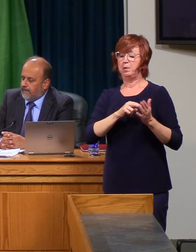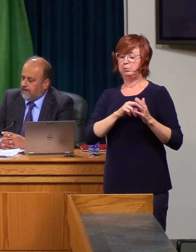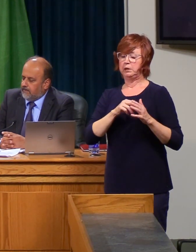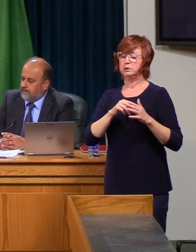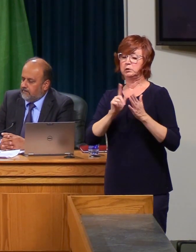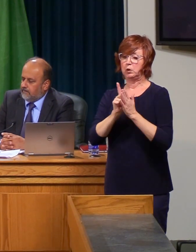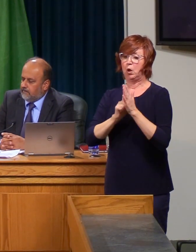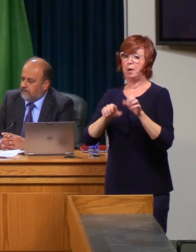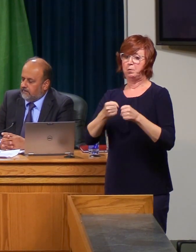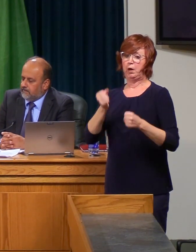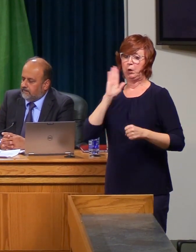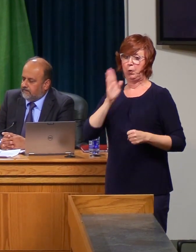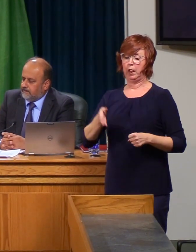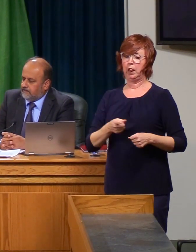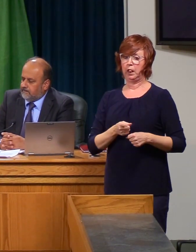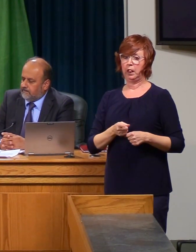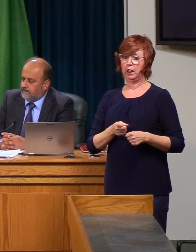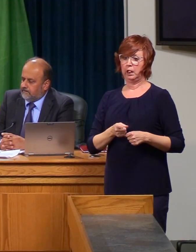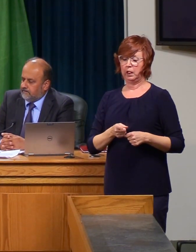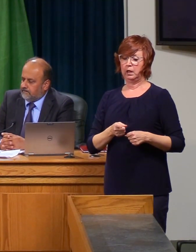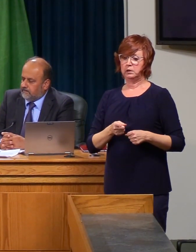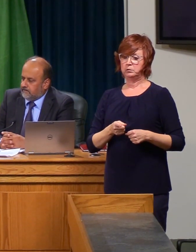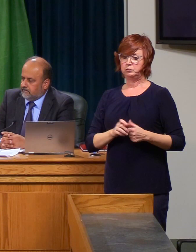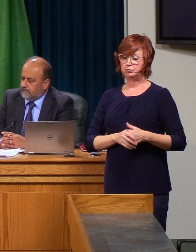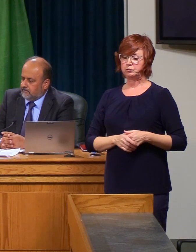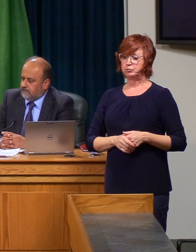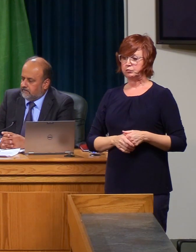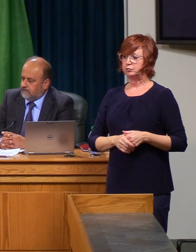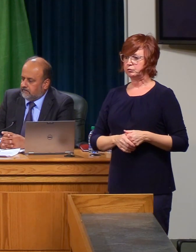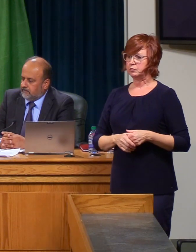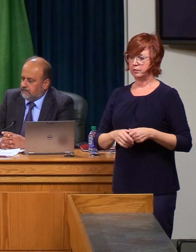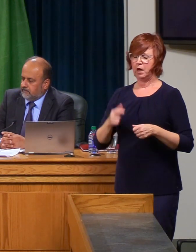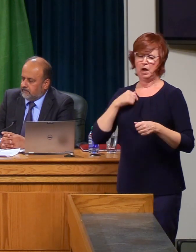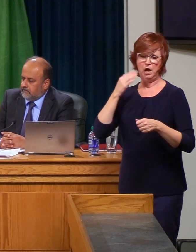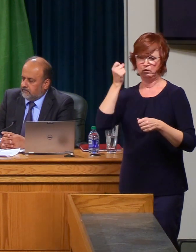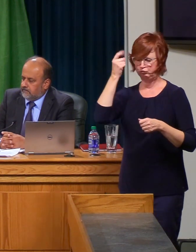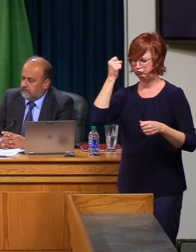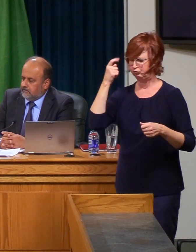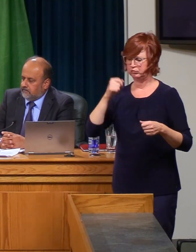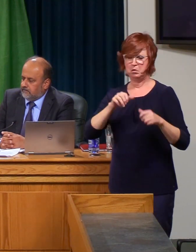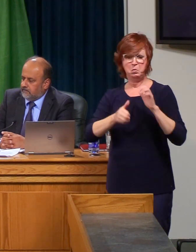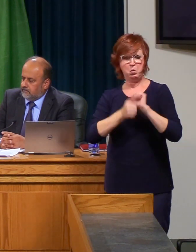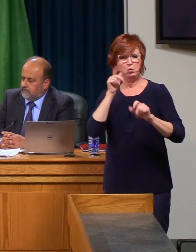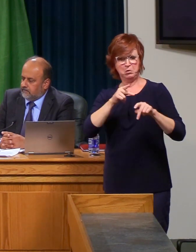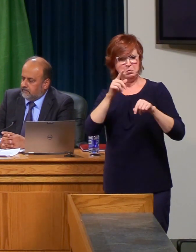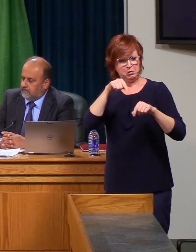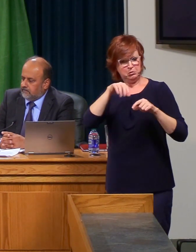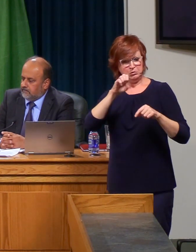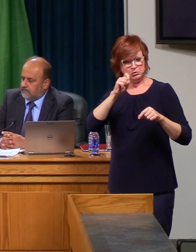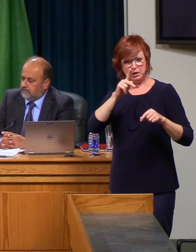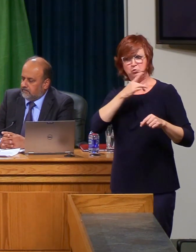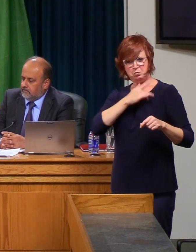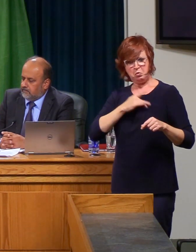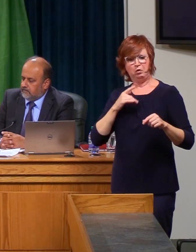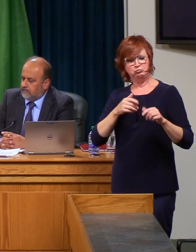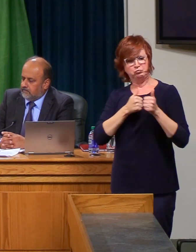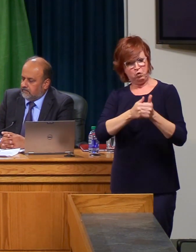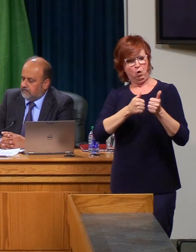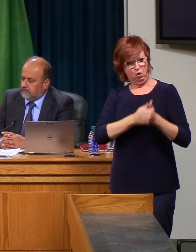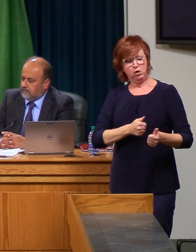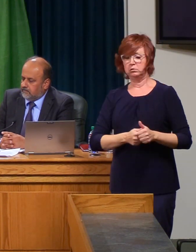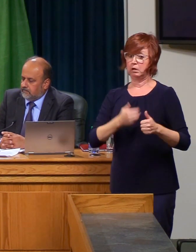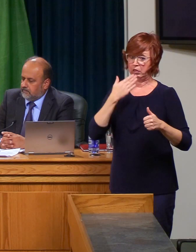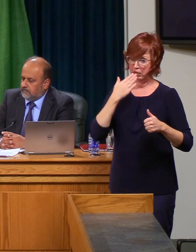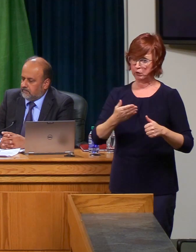Again, I know that the overwhelming majority of Saskatchewan people are following these orders, and I want to expressly say thank you for doing